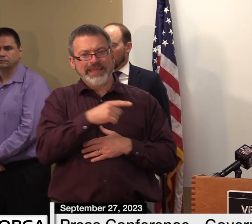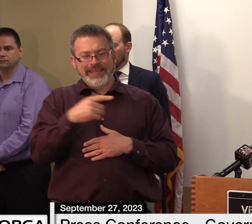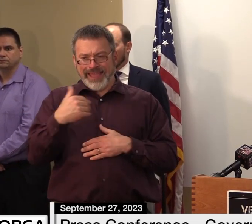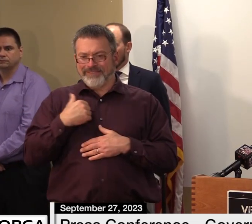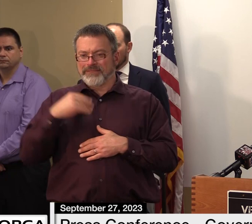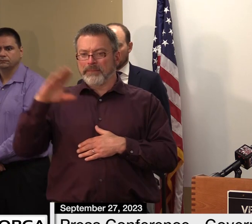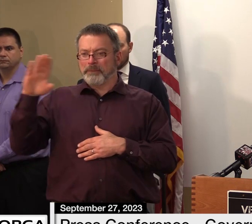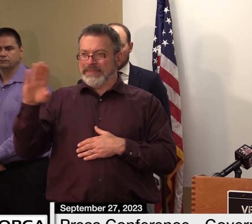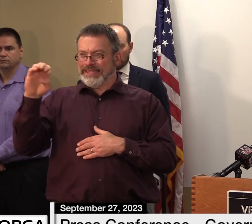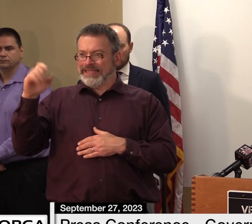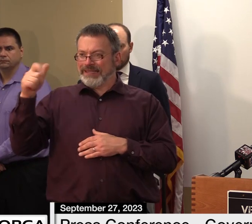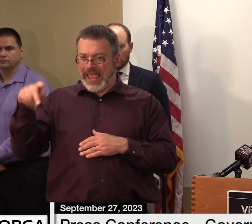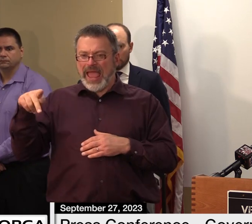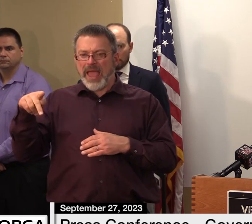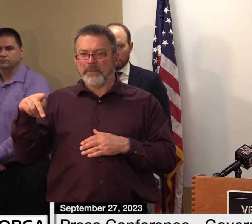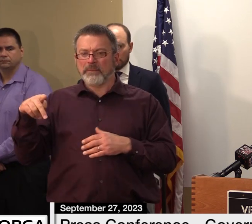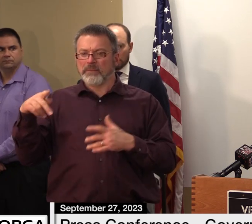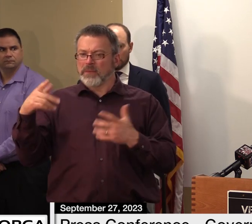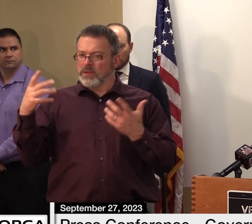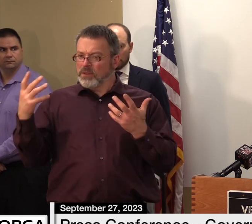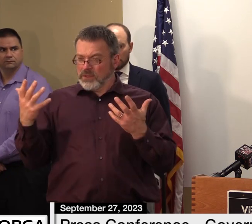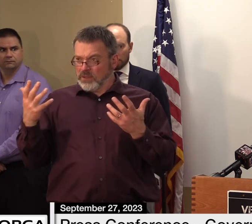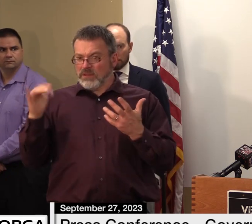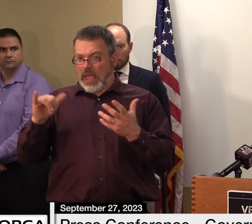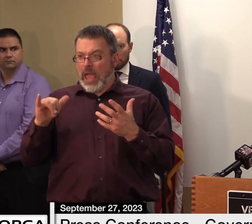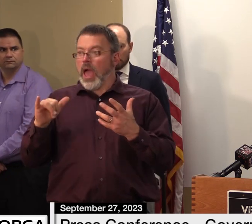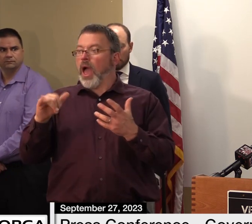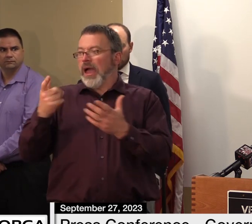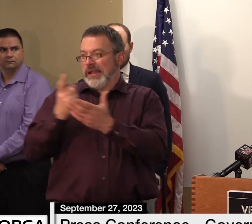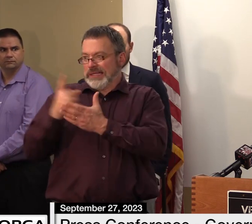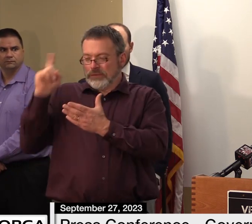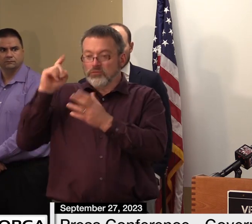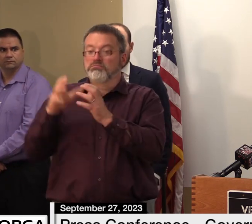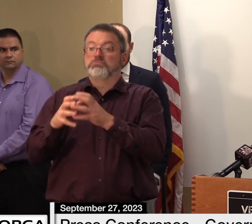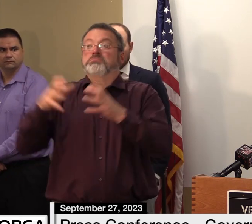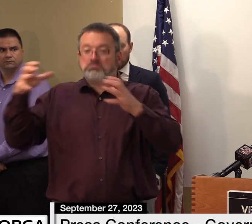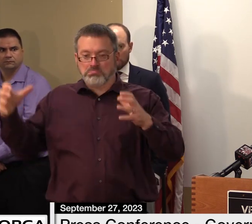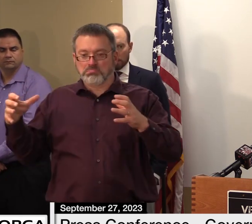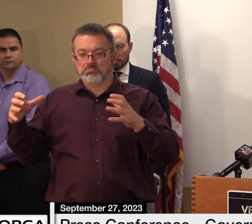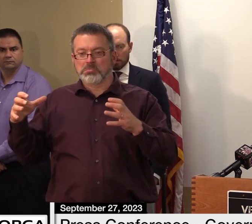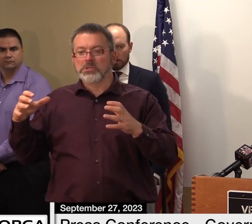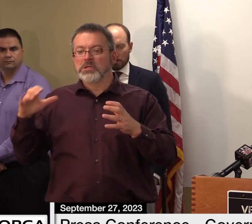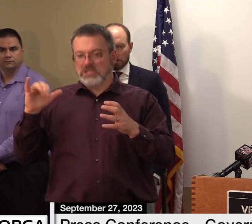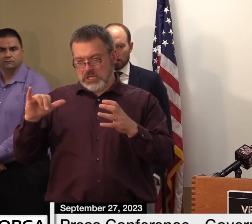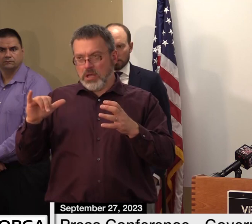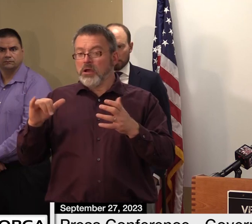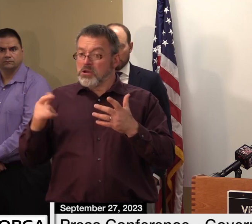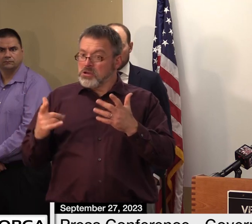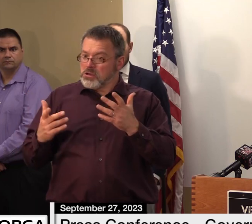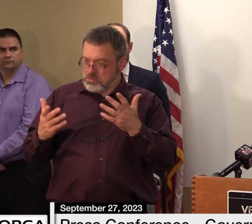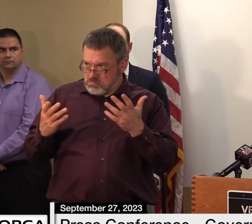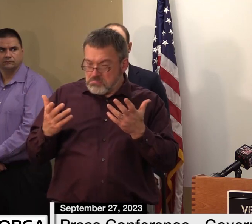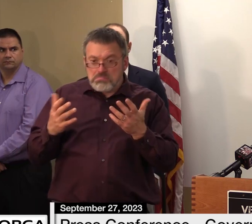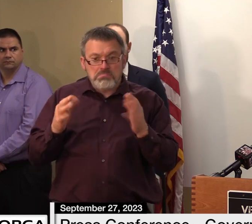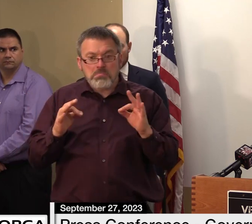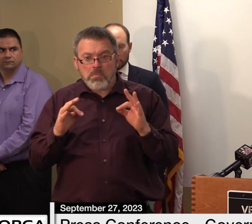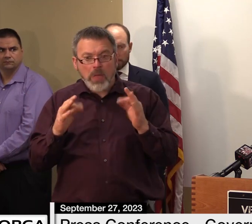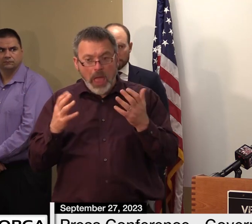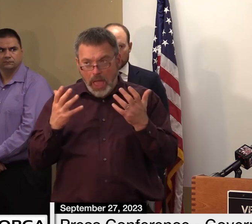now that you've expanded it, and it's been a week or so since that happened, if there's been much activity on that